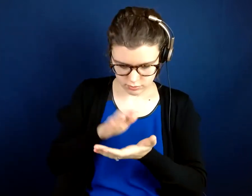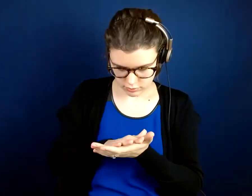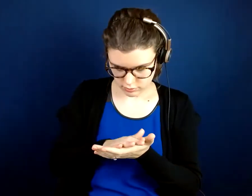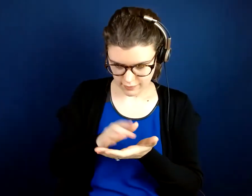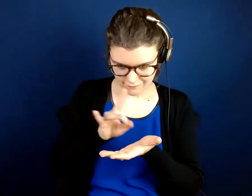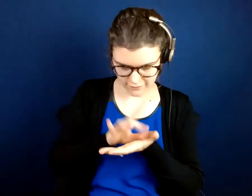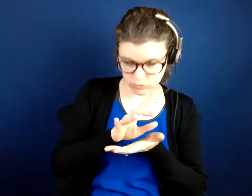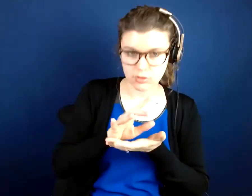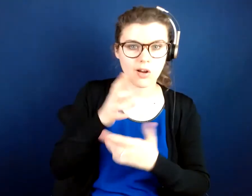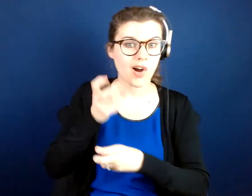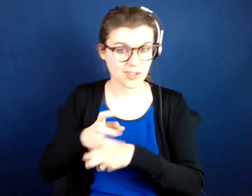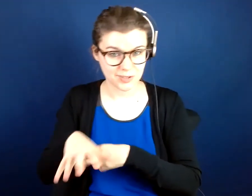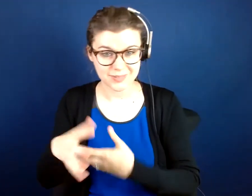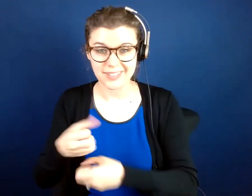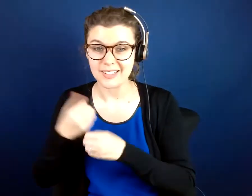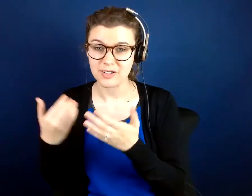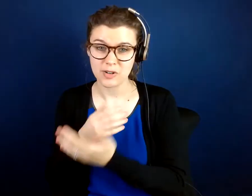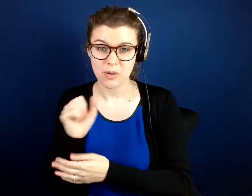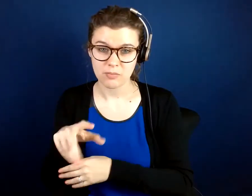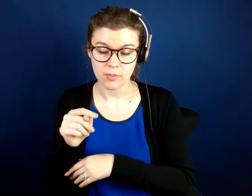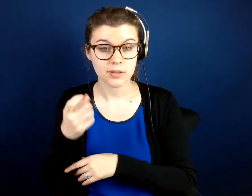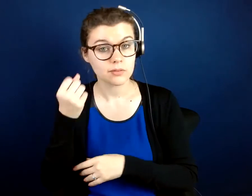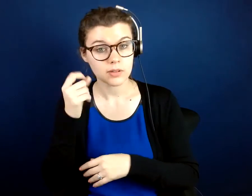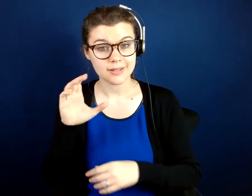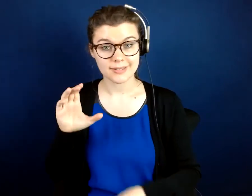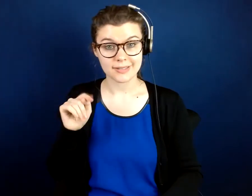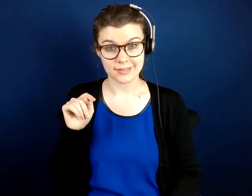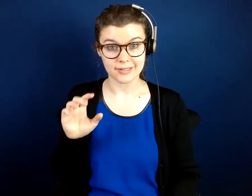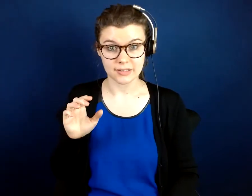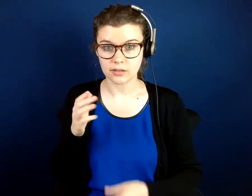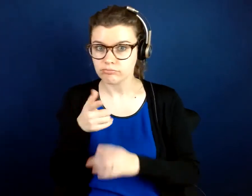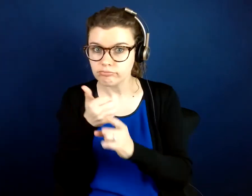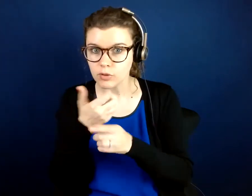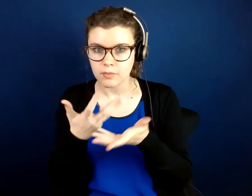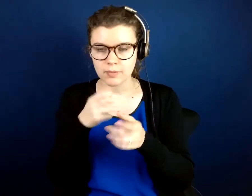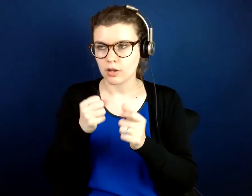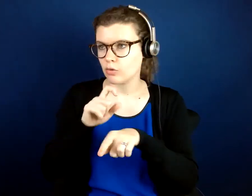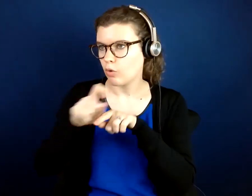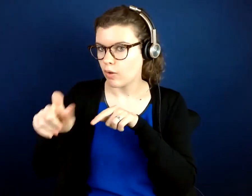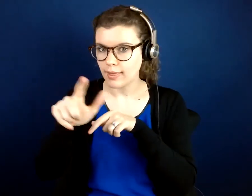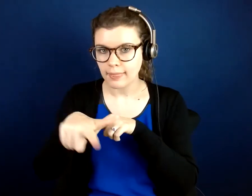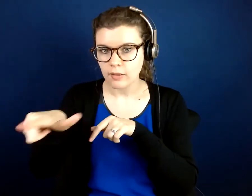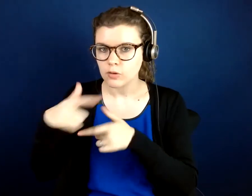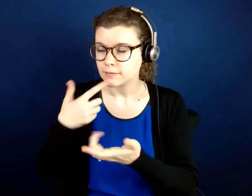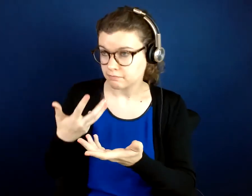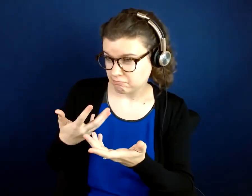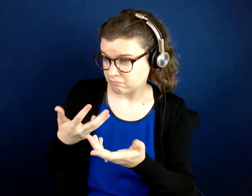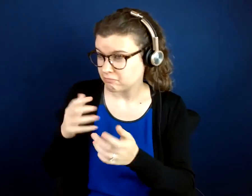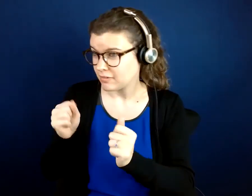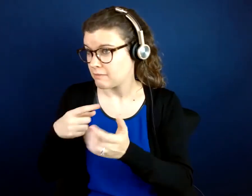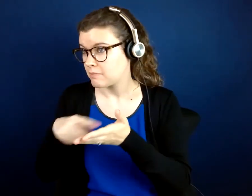with one. However, as the CTC, you may be able to assist by reaching out to the landlord to see if paying a higher